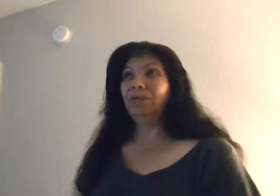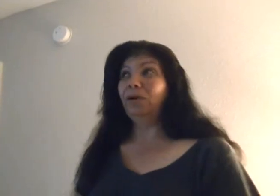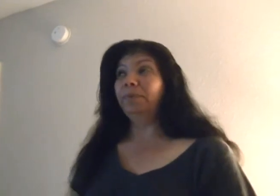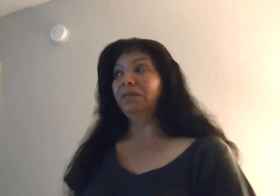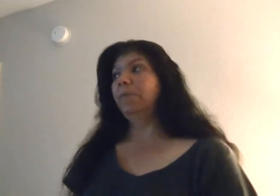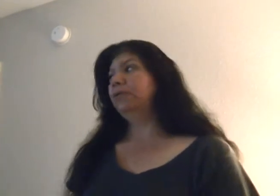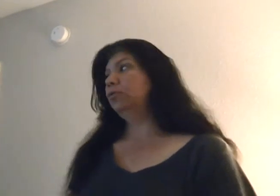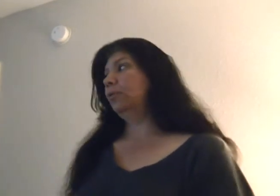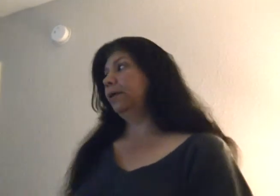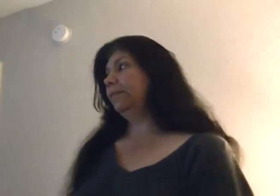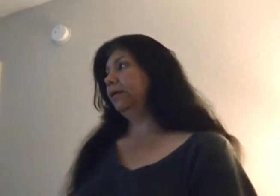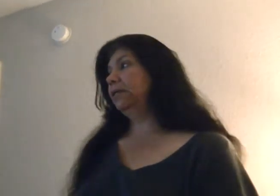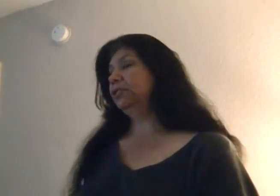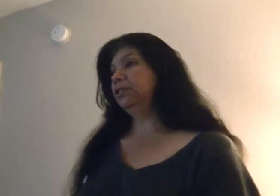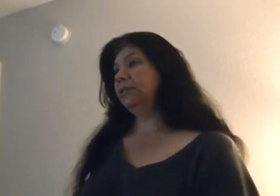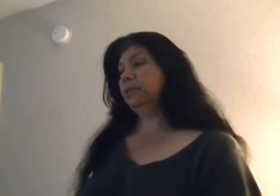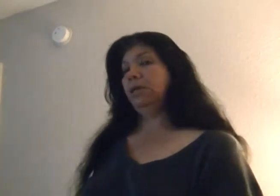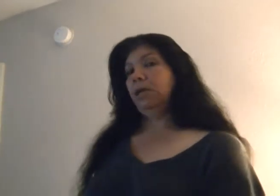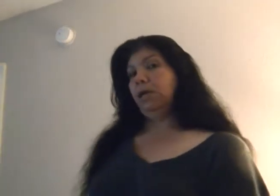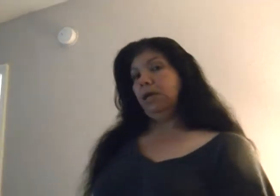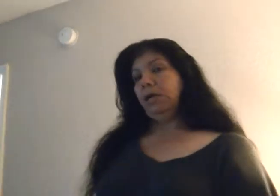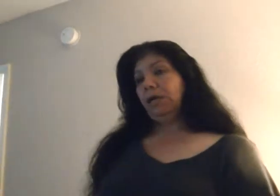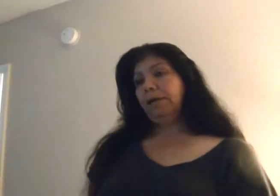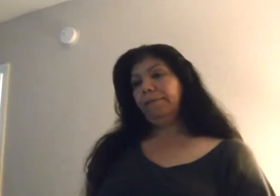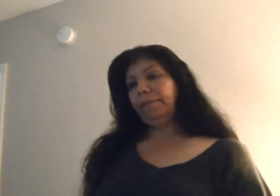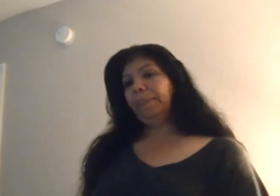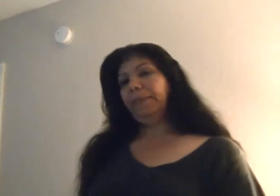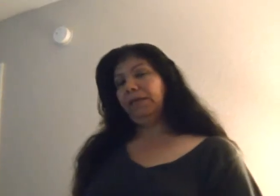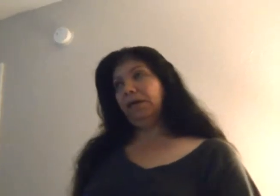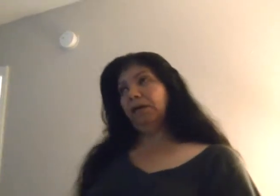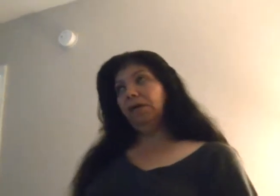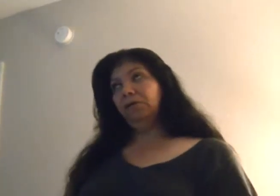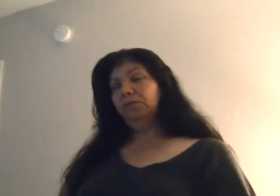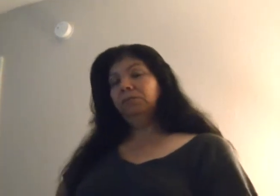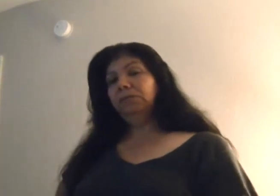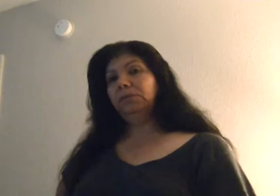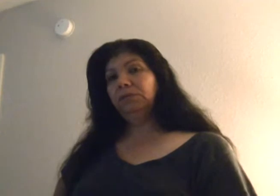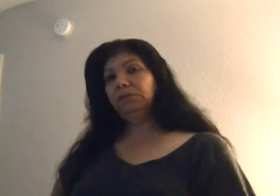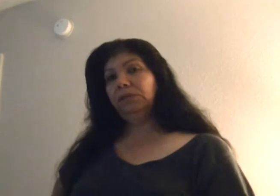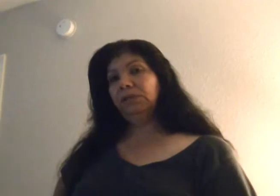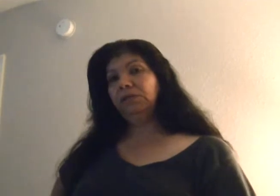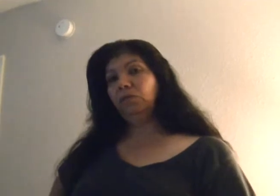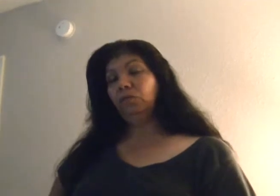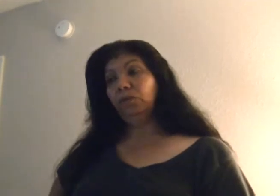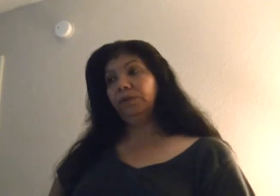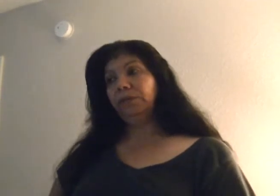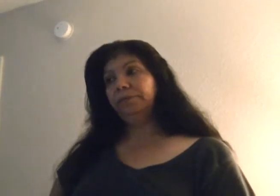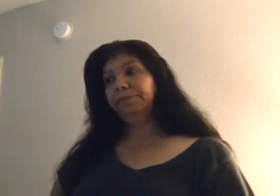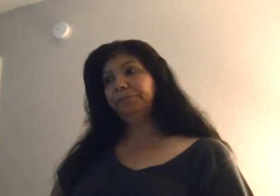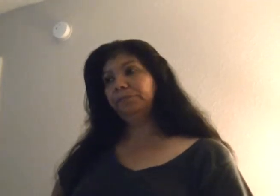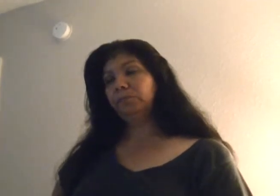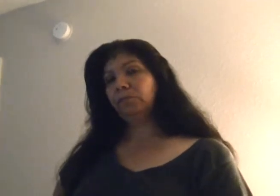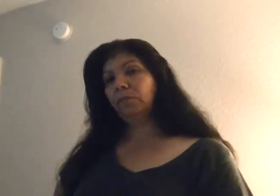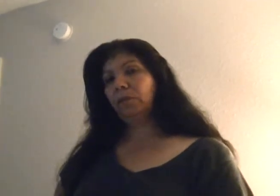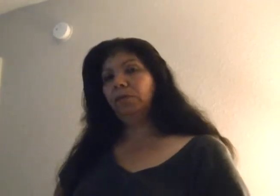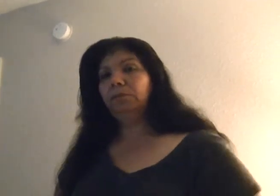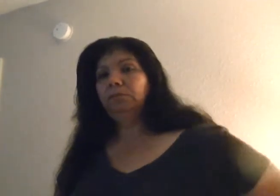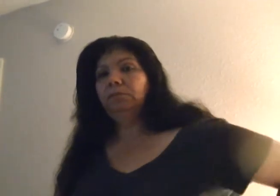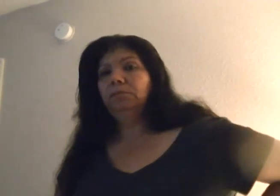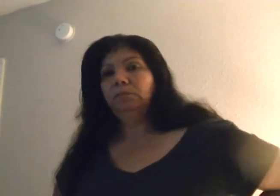help us out, but you know what I mean. I see what you're saying. Of course, you got to be careful how you do say that. Yeah, I don't know. No, you're right. But really, God's going to use the enemy